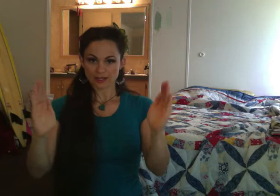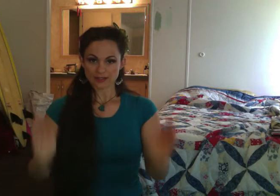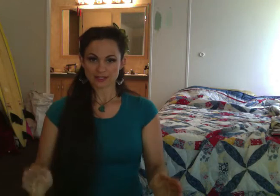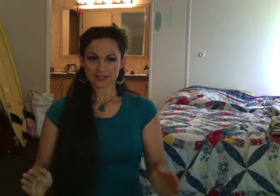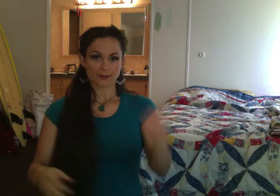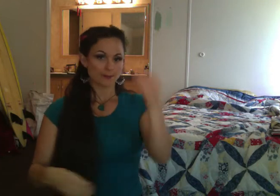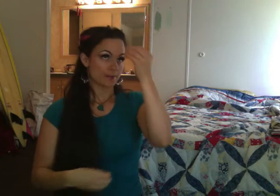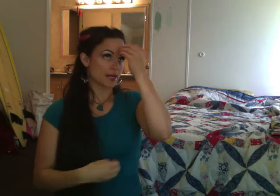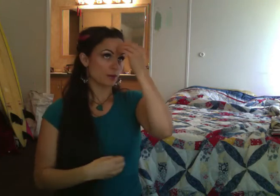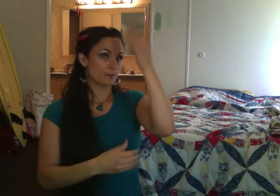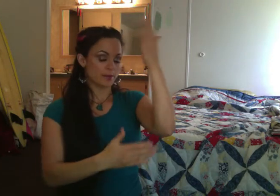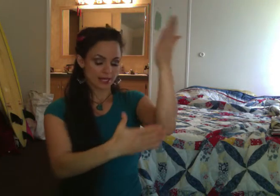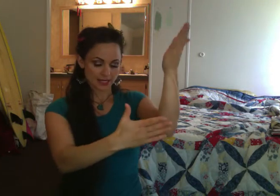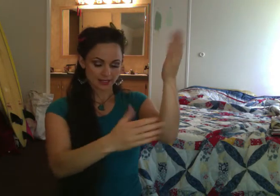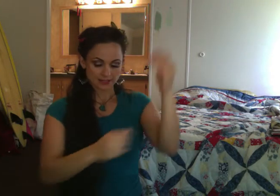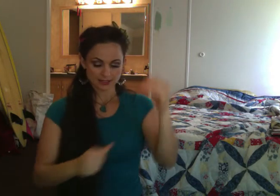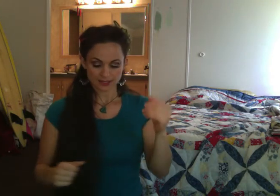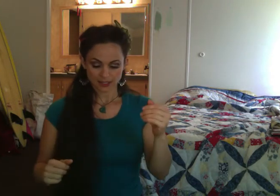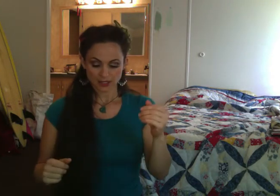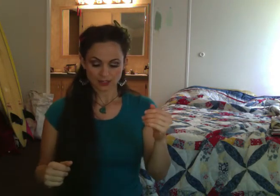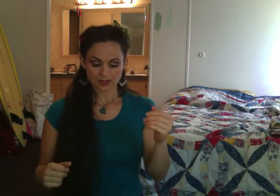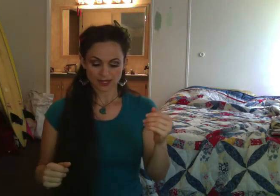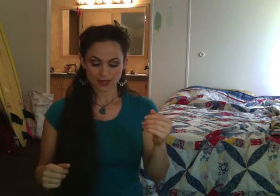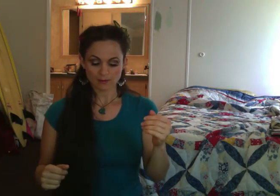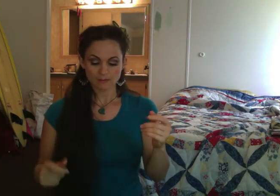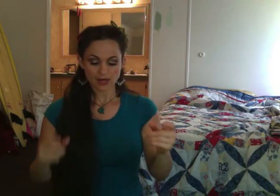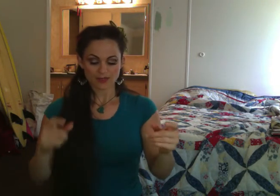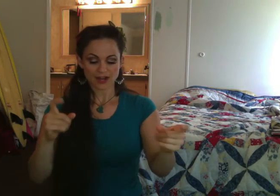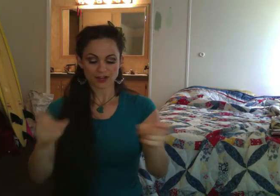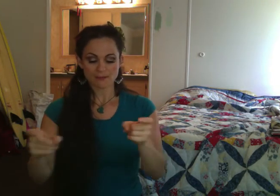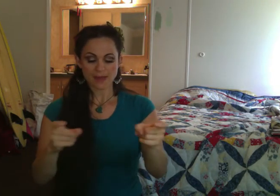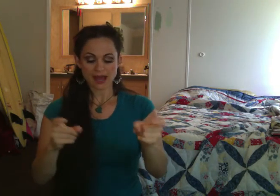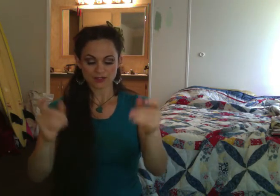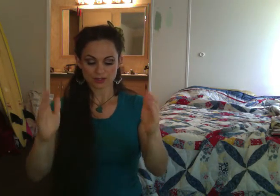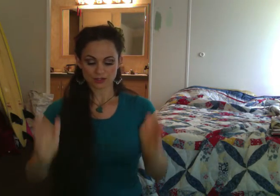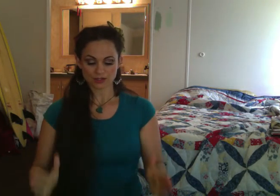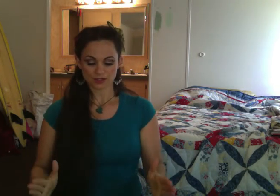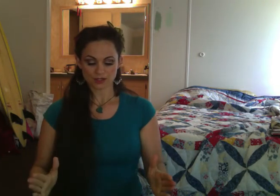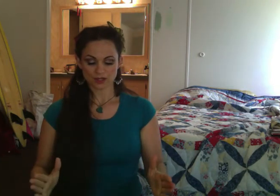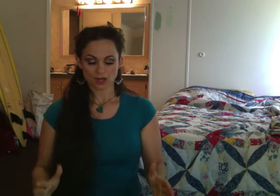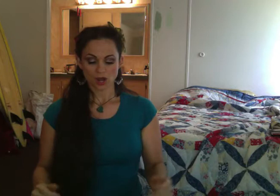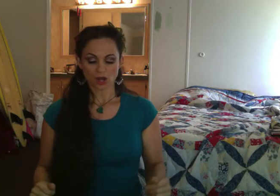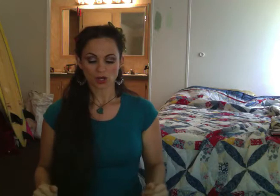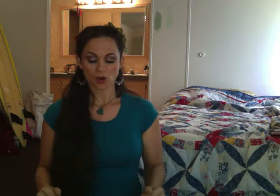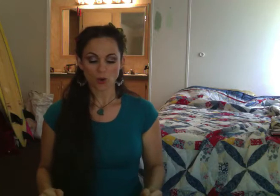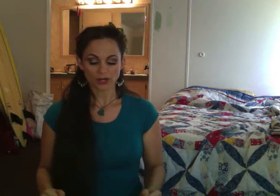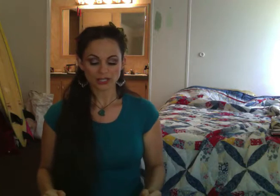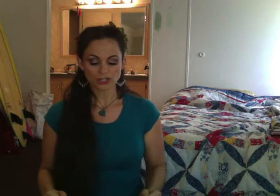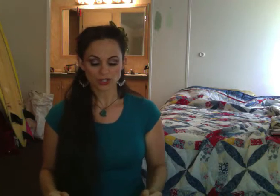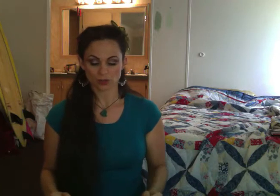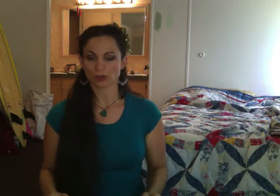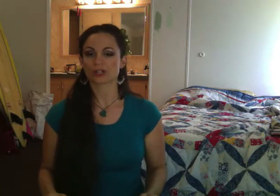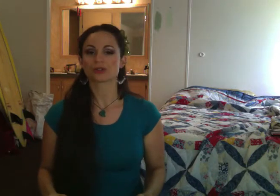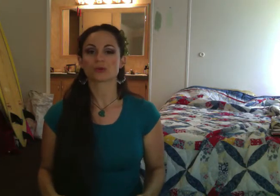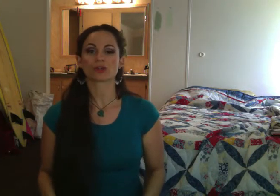servants, be obedient to them that are your masters, according to, we're going to do the word